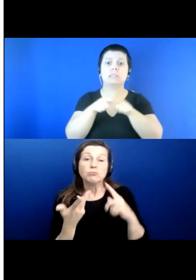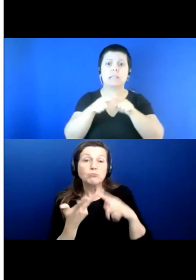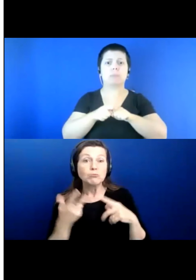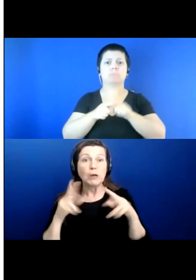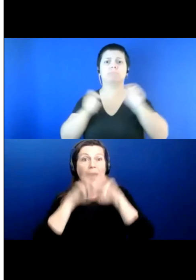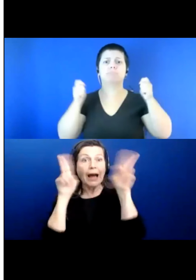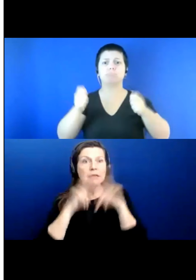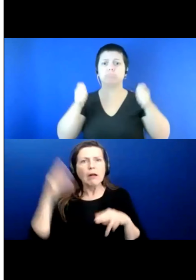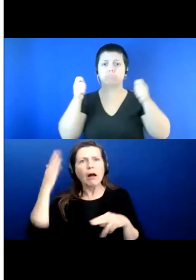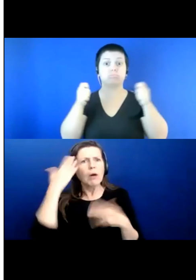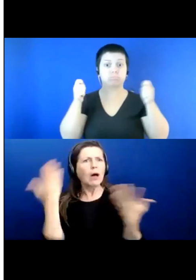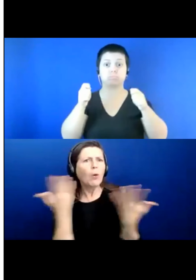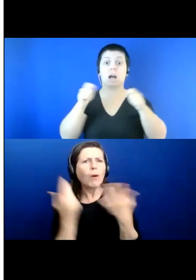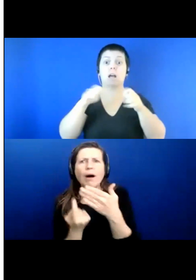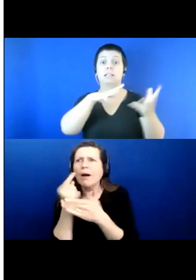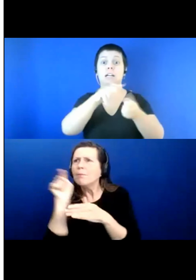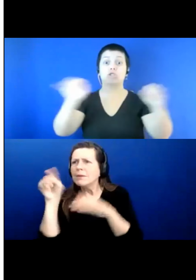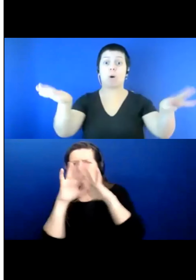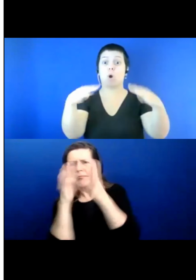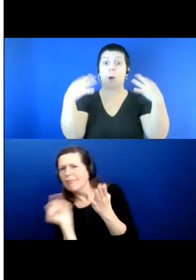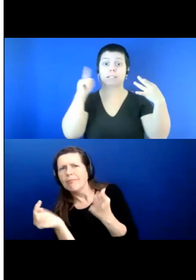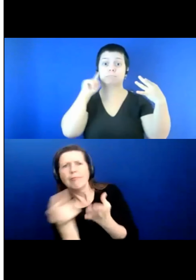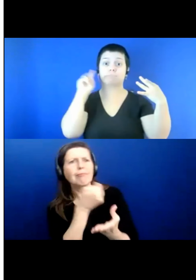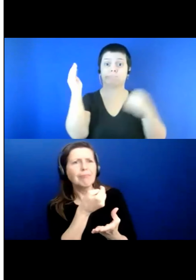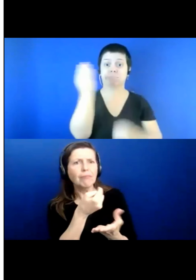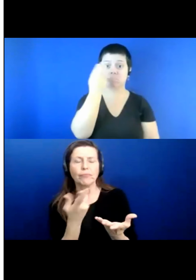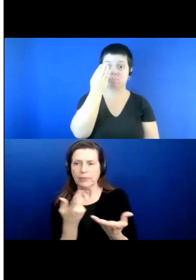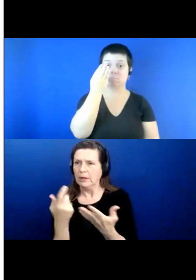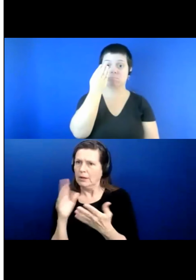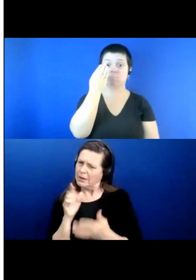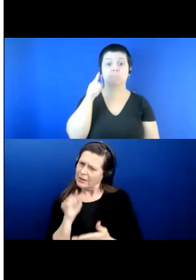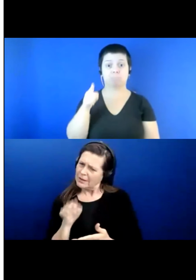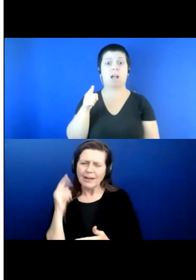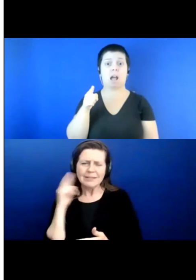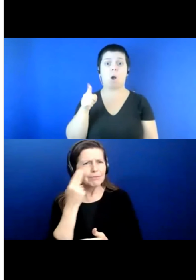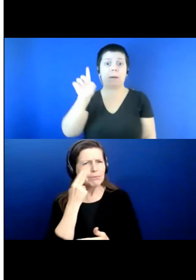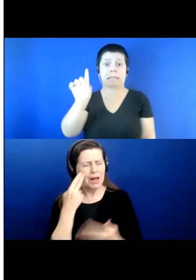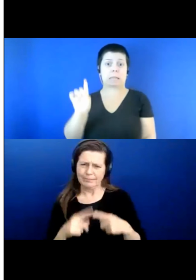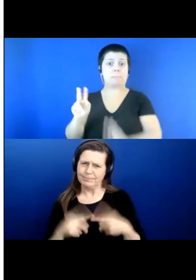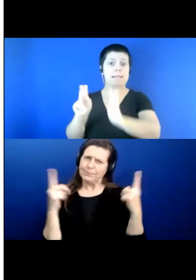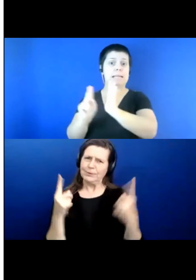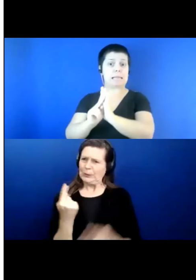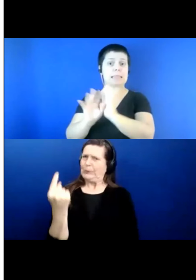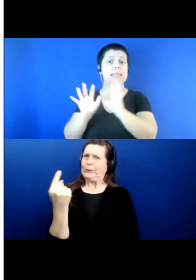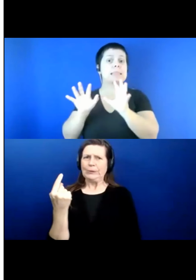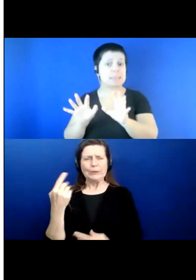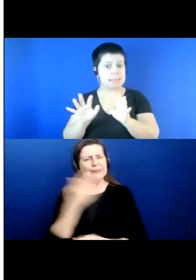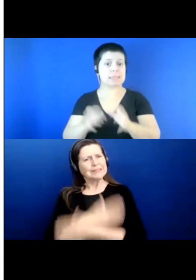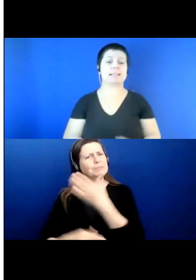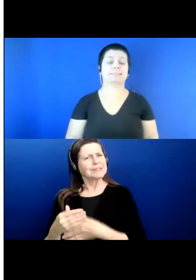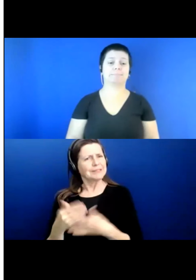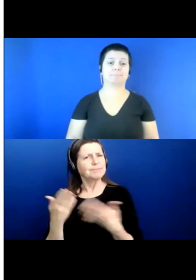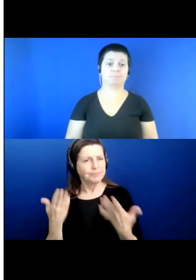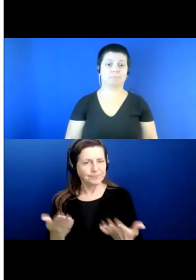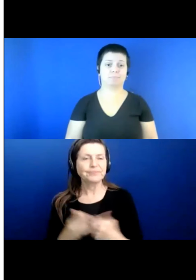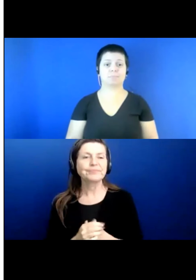recognition of deafblindness as a unique and distinct disability. But for all of that and more, a place